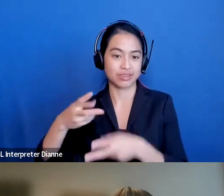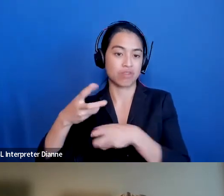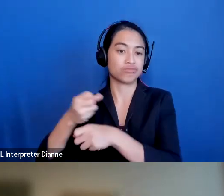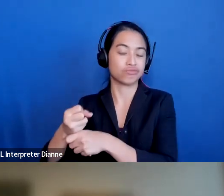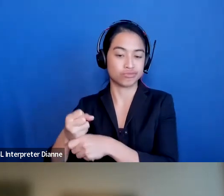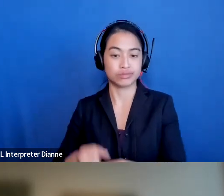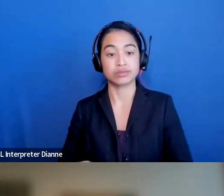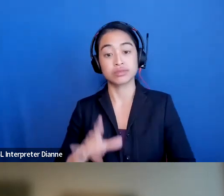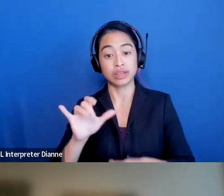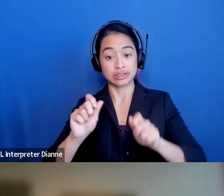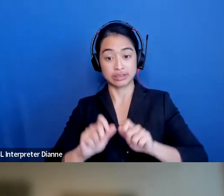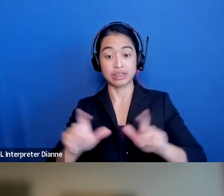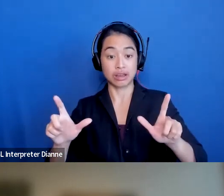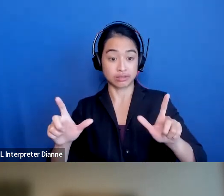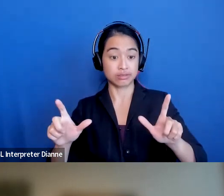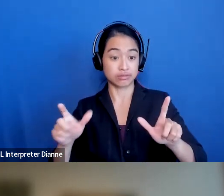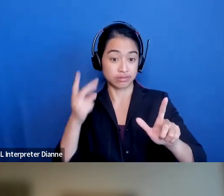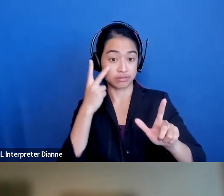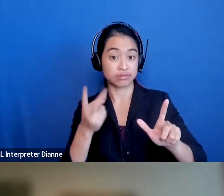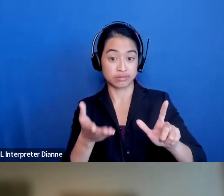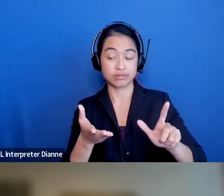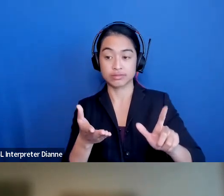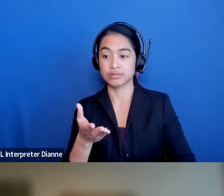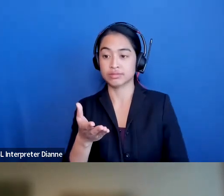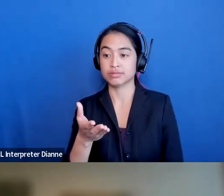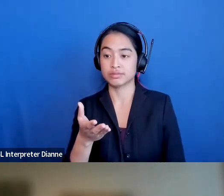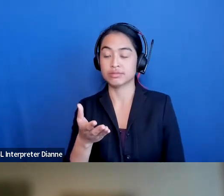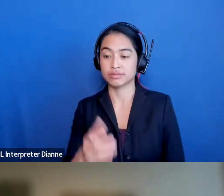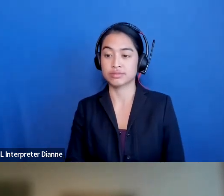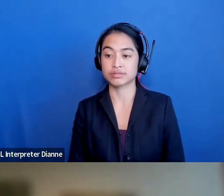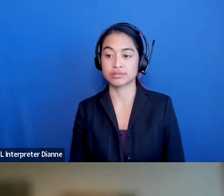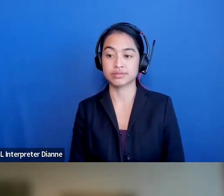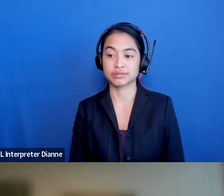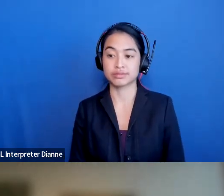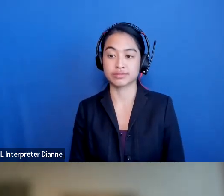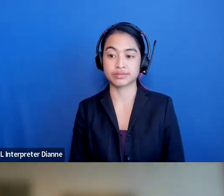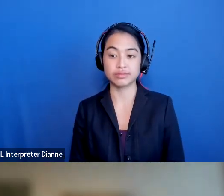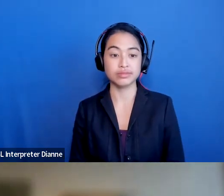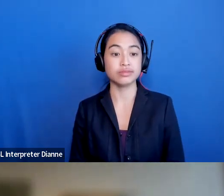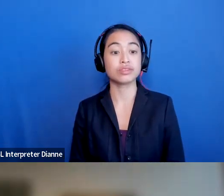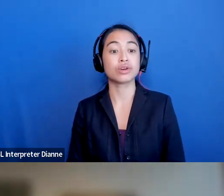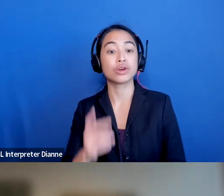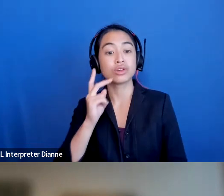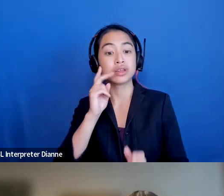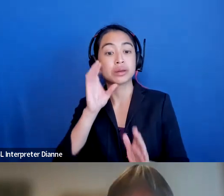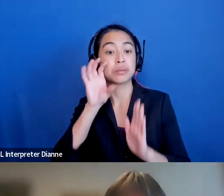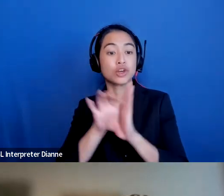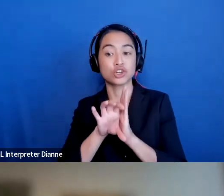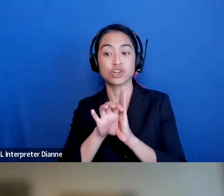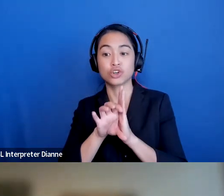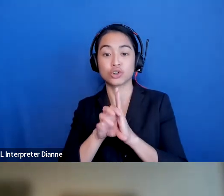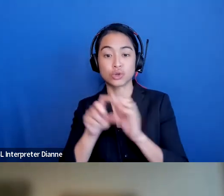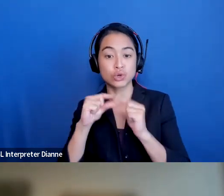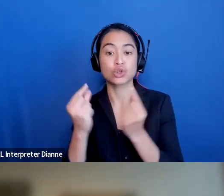cover slide that we have displayed on the screen has an image of a group of